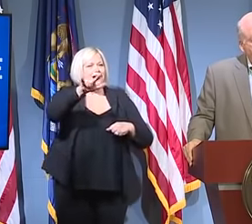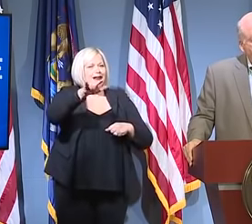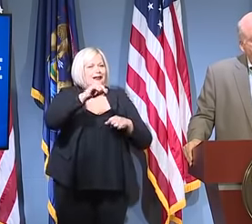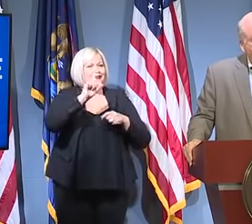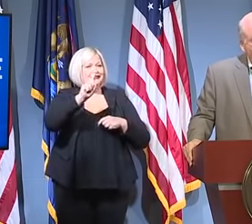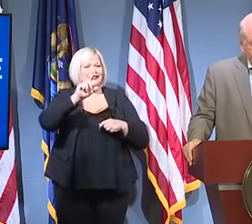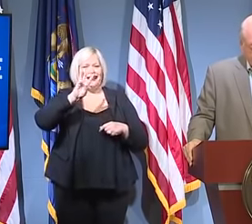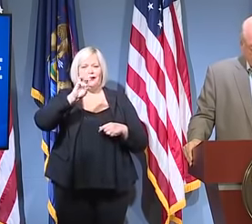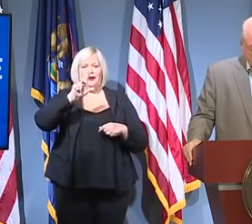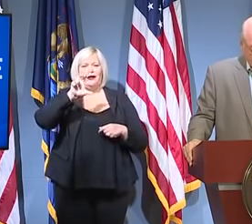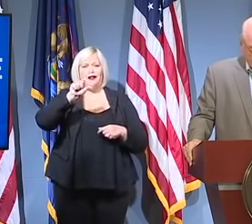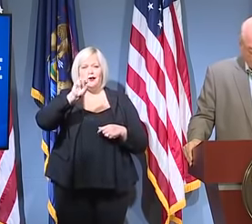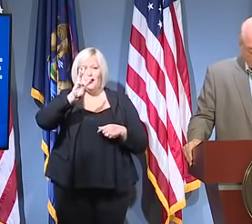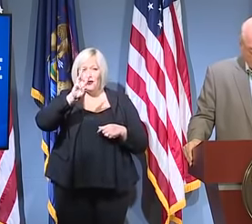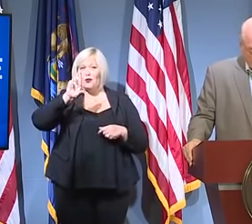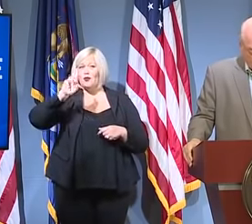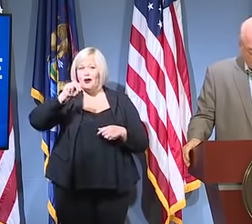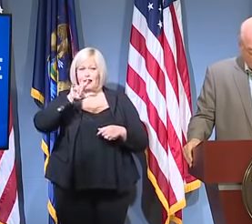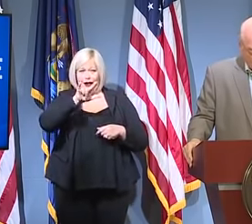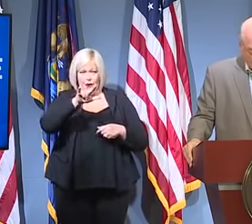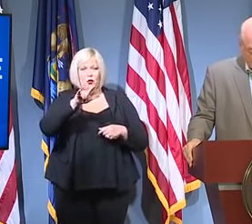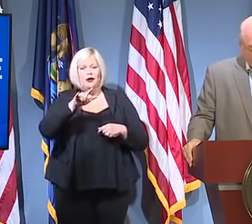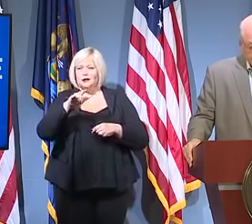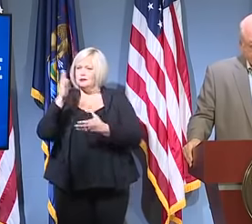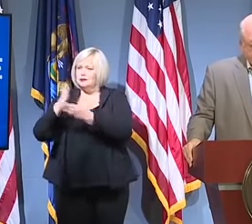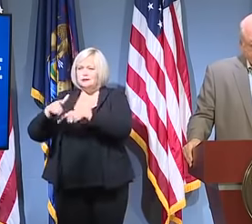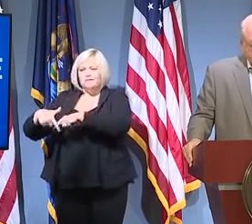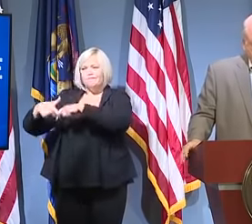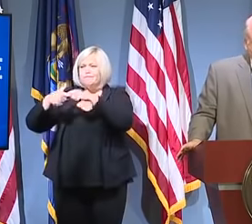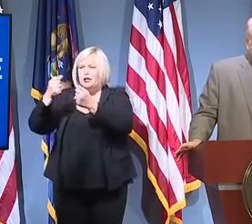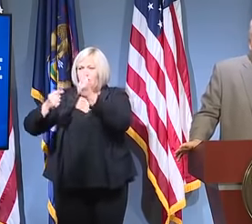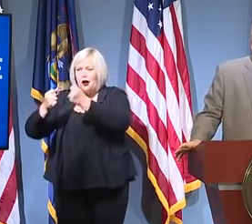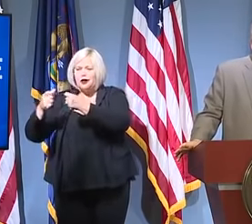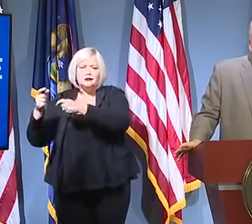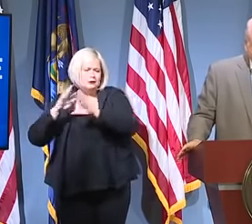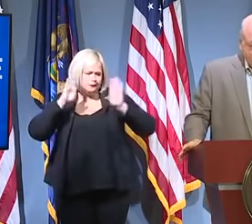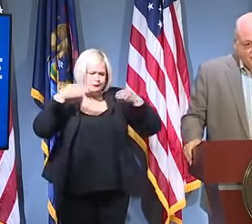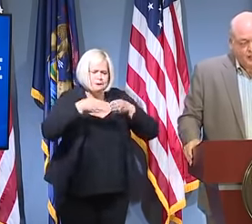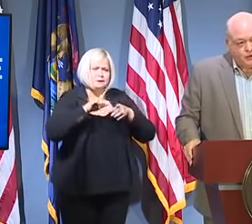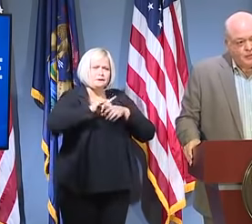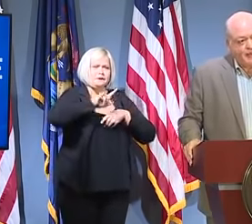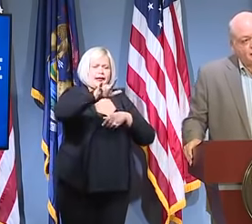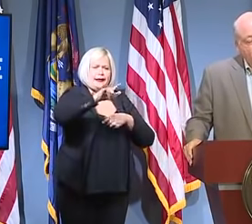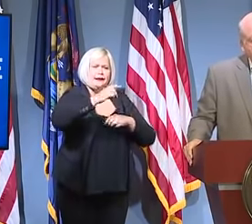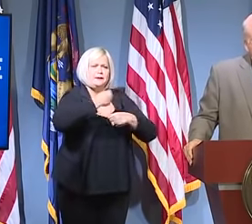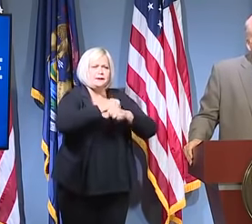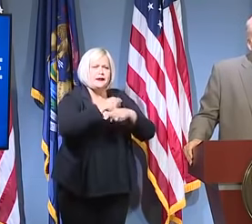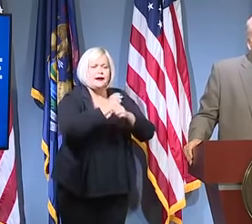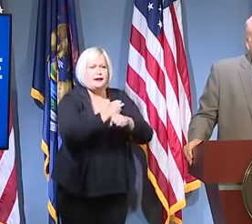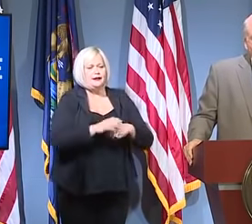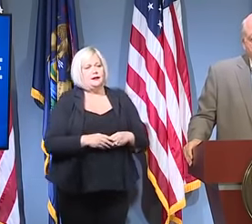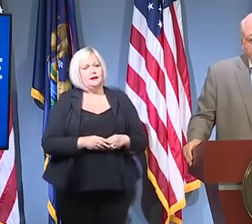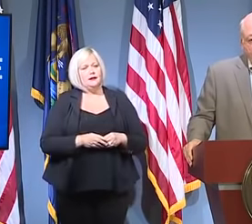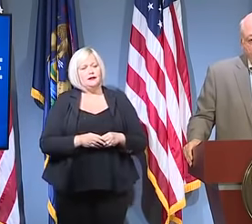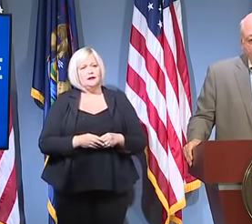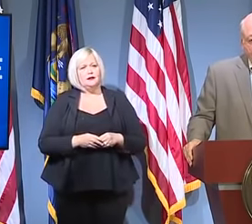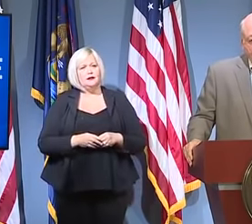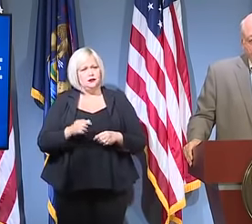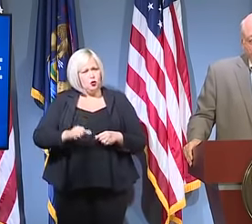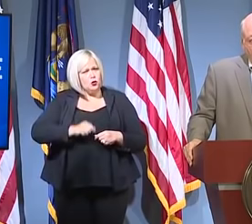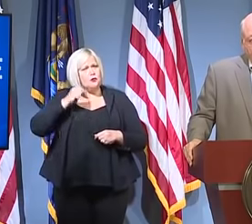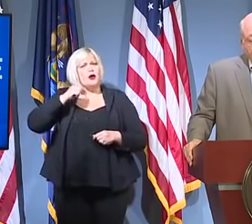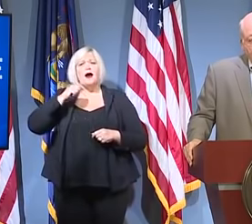is a moment when our country needs us, and we're stepping up. What's also proud to tell you about is in the spirit of